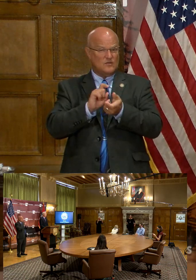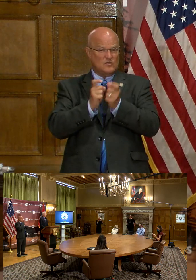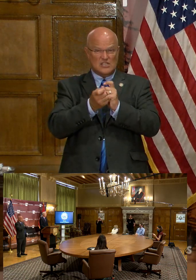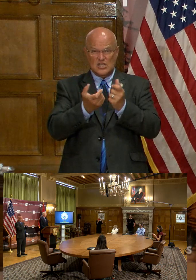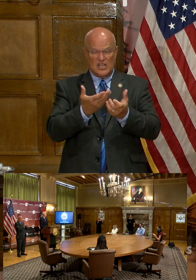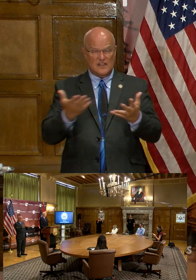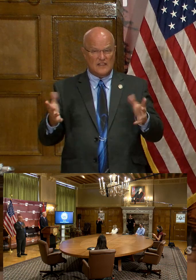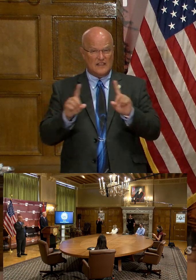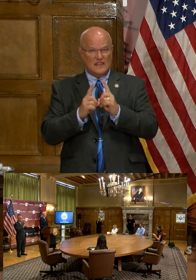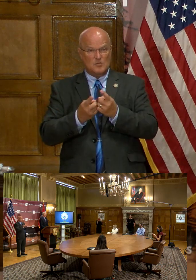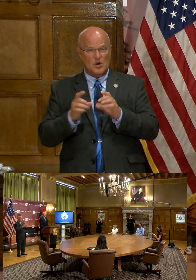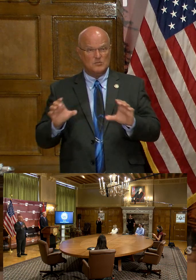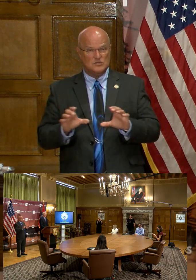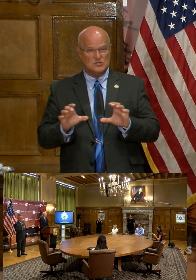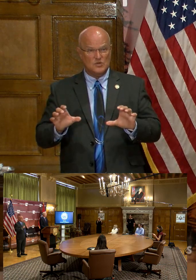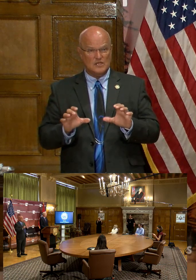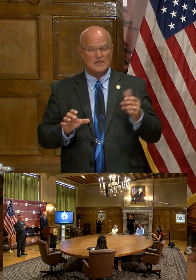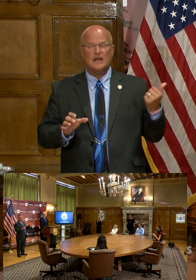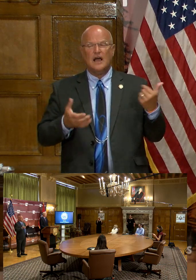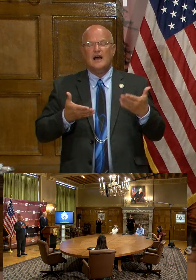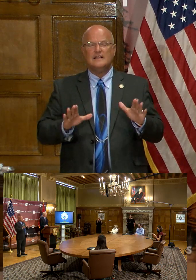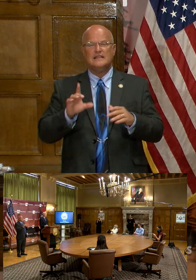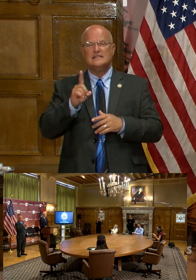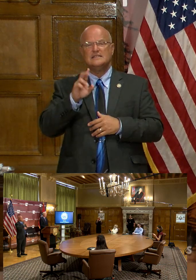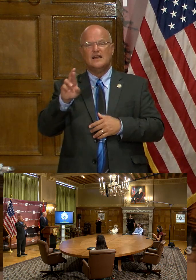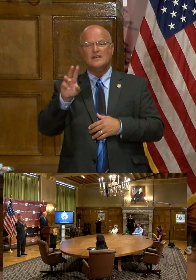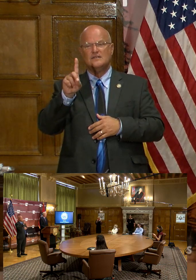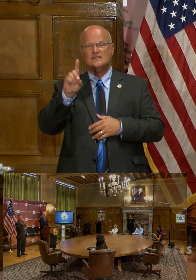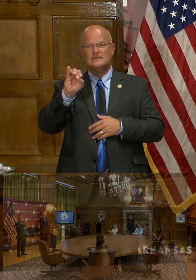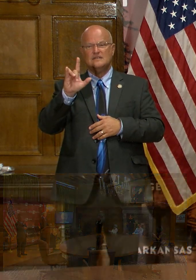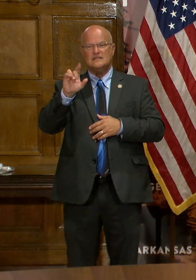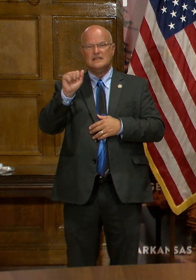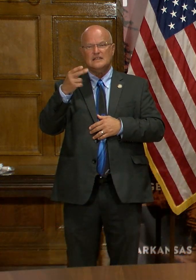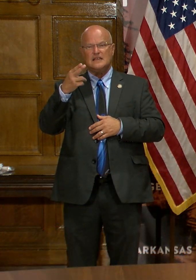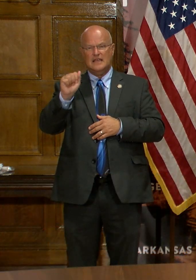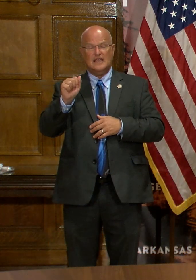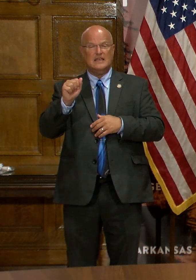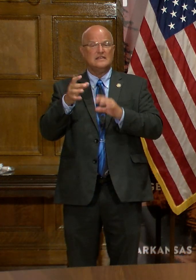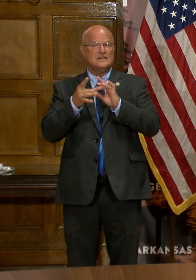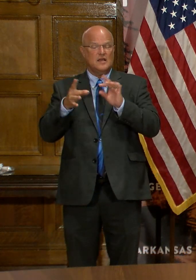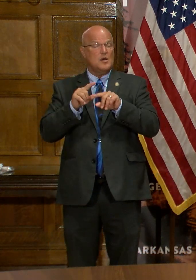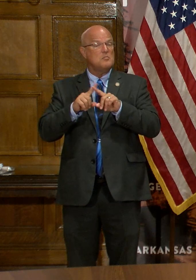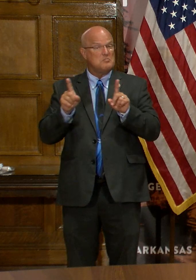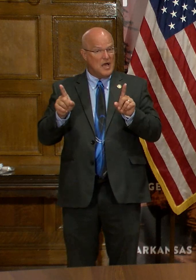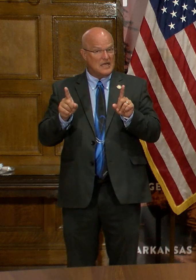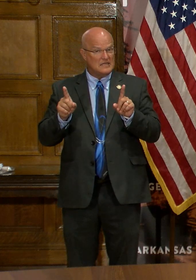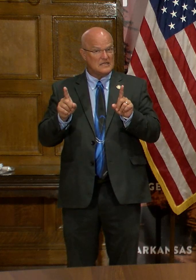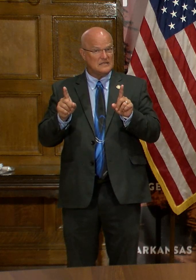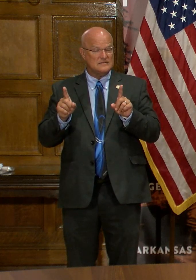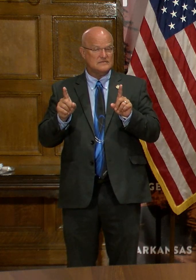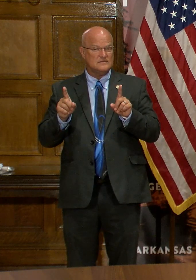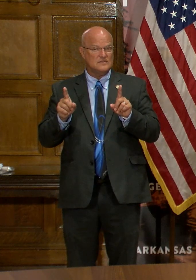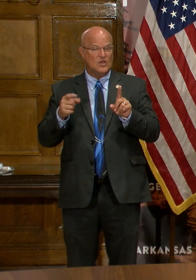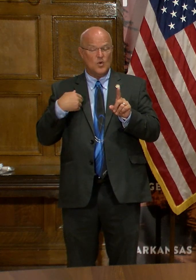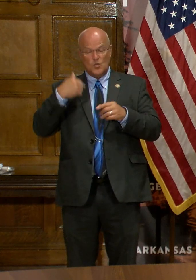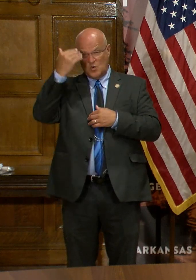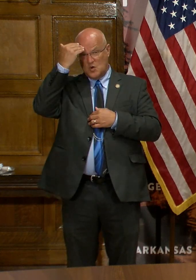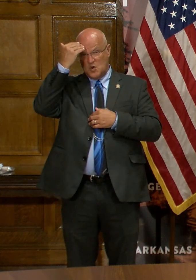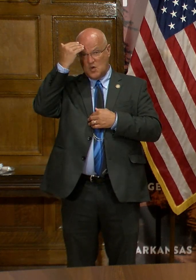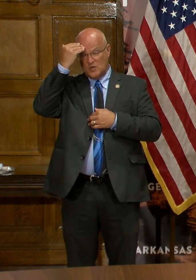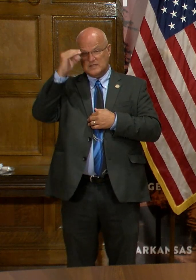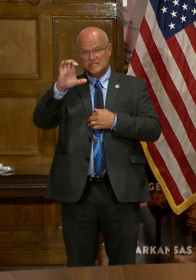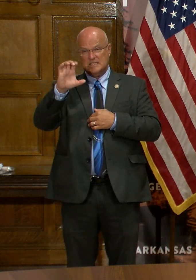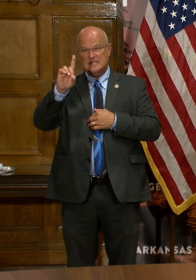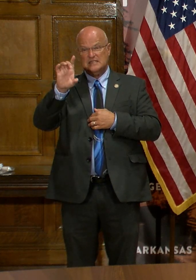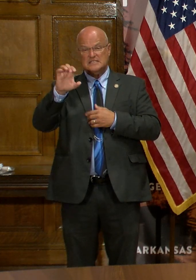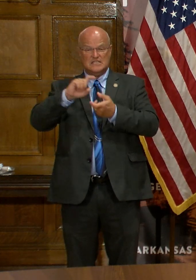that the department's doing. I'll let Dr. Dillahay comment, but in short, we're aware of the